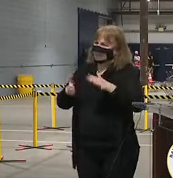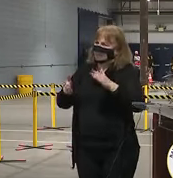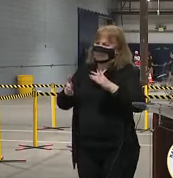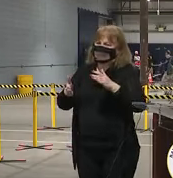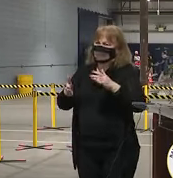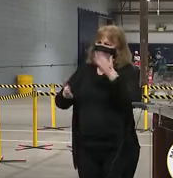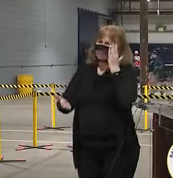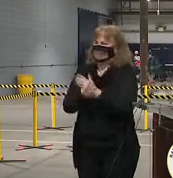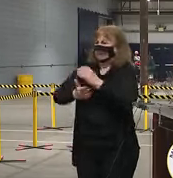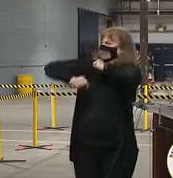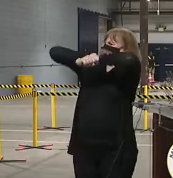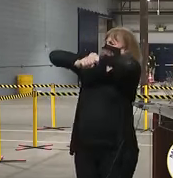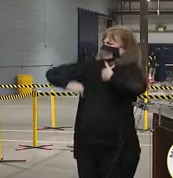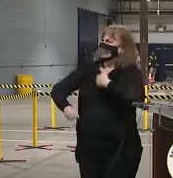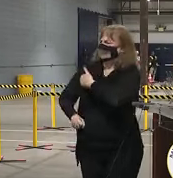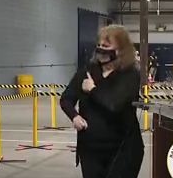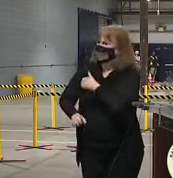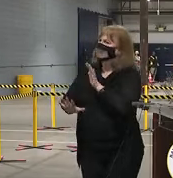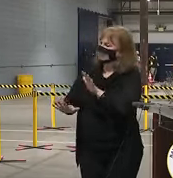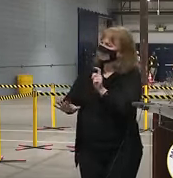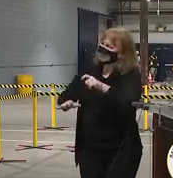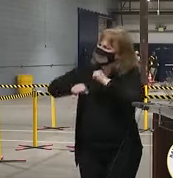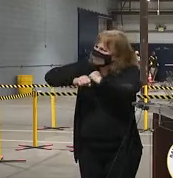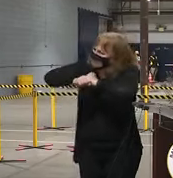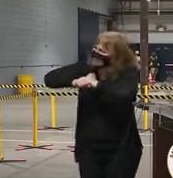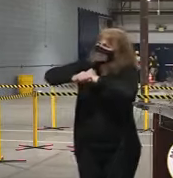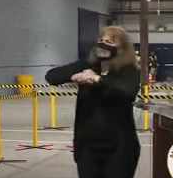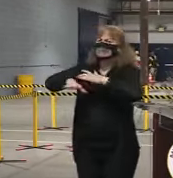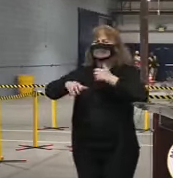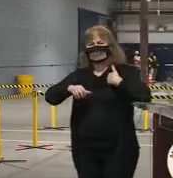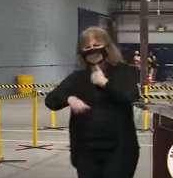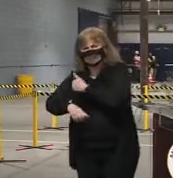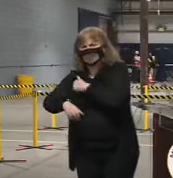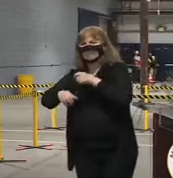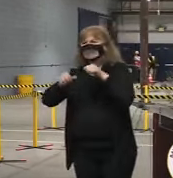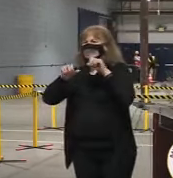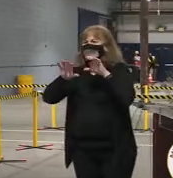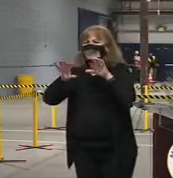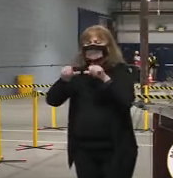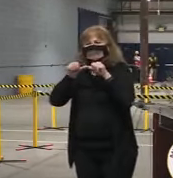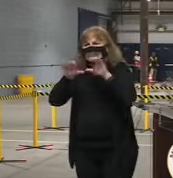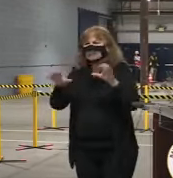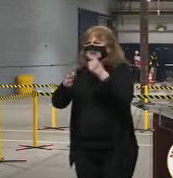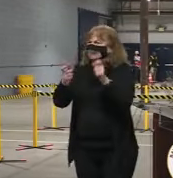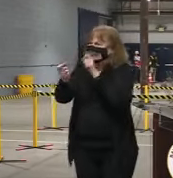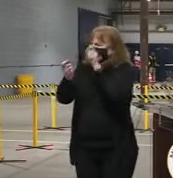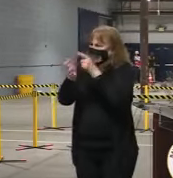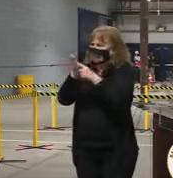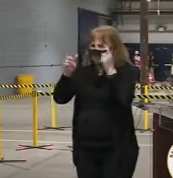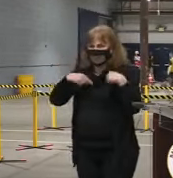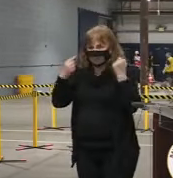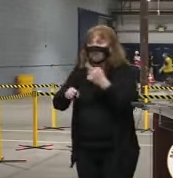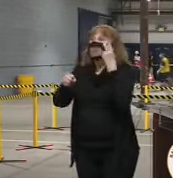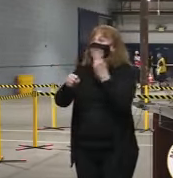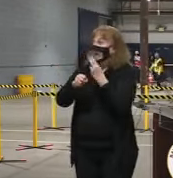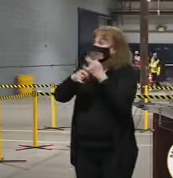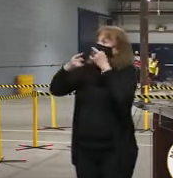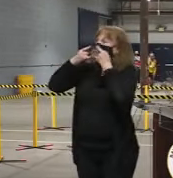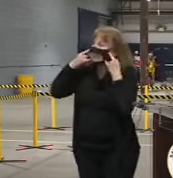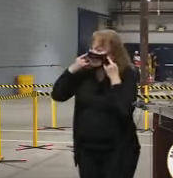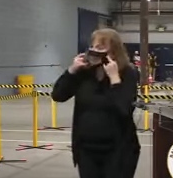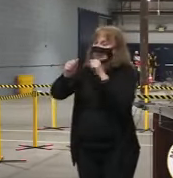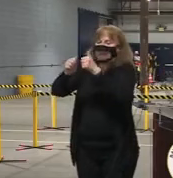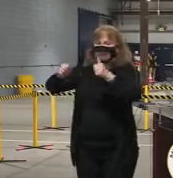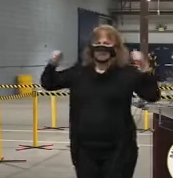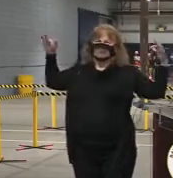down. In fact, it means that we have to keep doing exactly what we have been doing. Wear your masks,